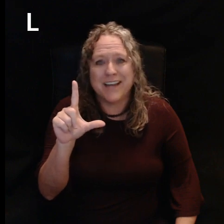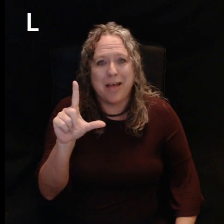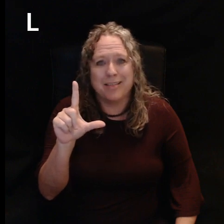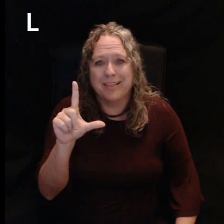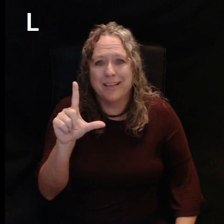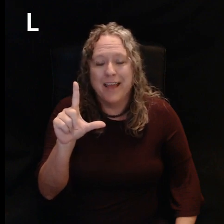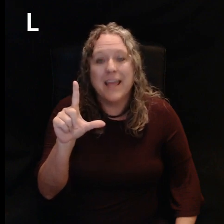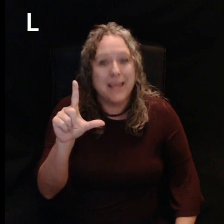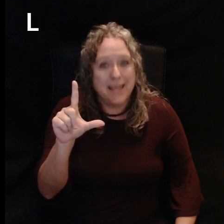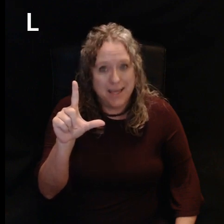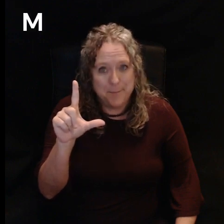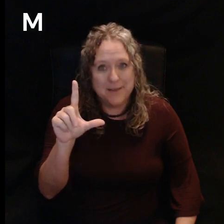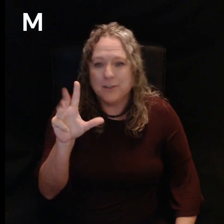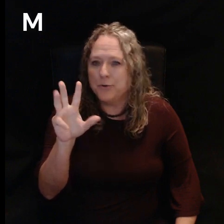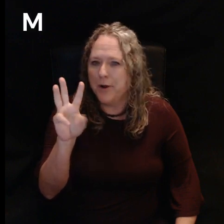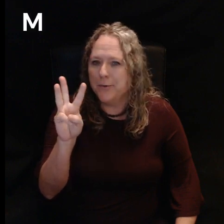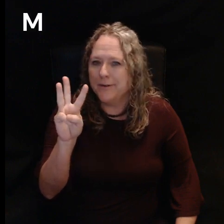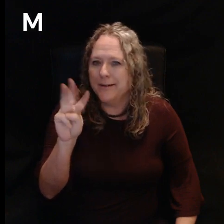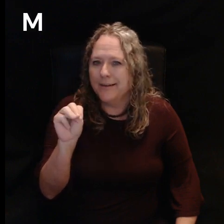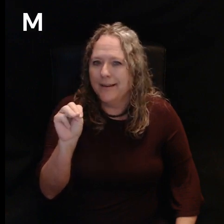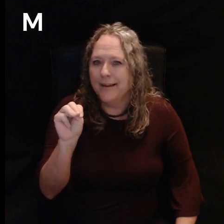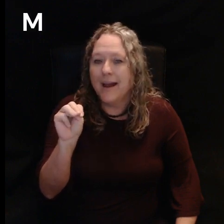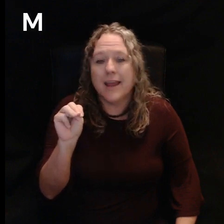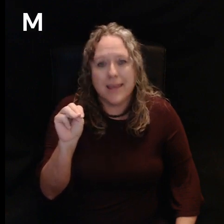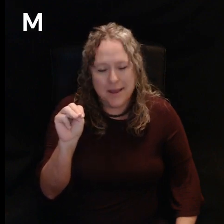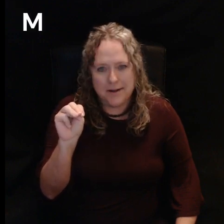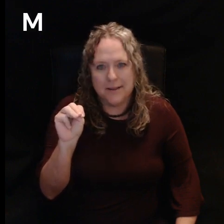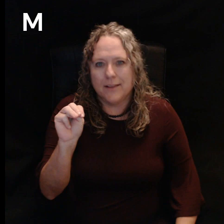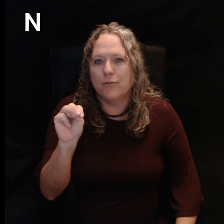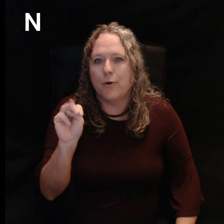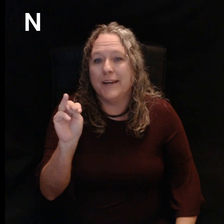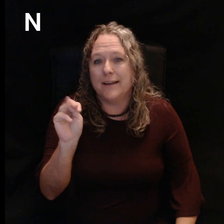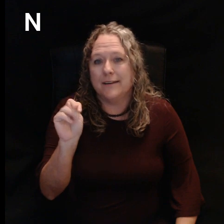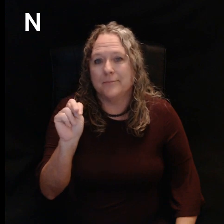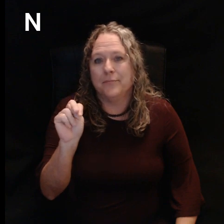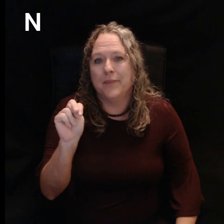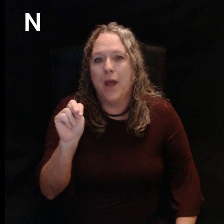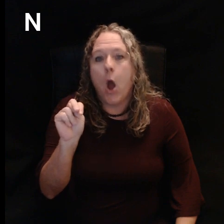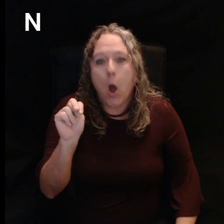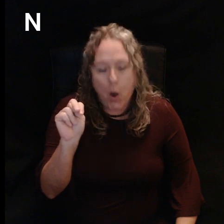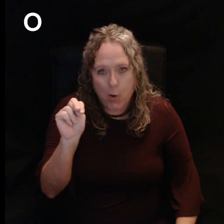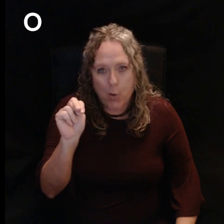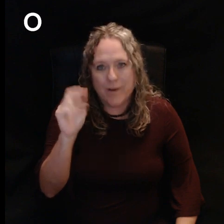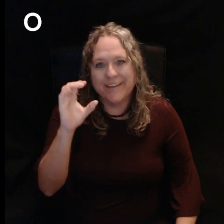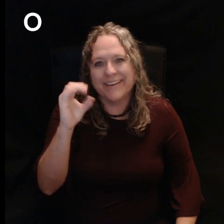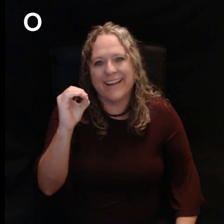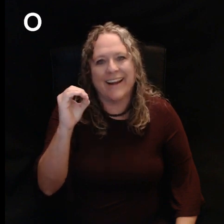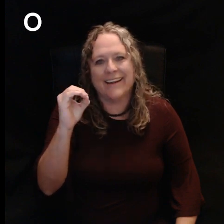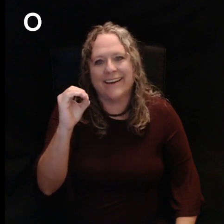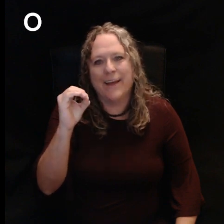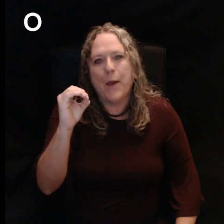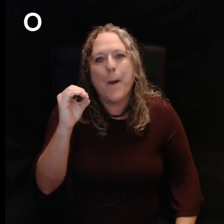L. M, you know. N, you've already done. O, got it?